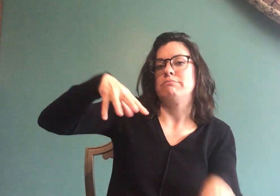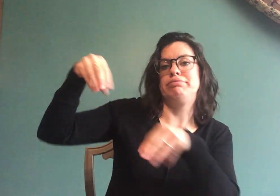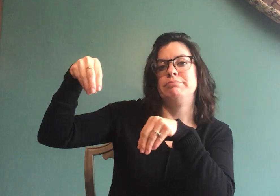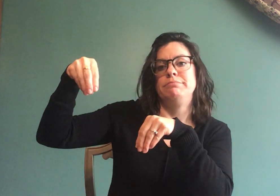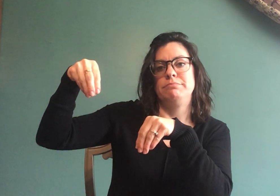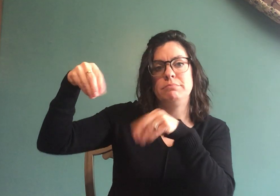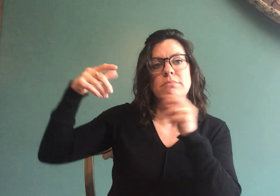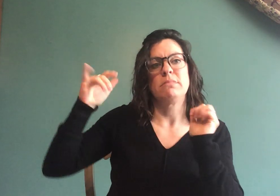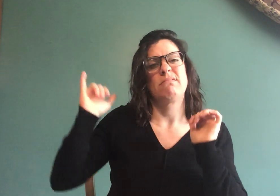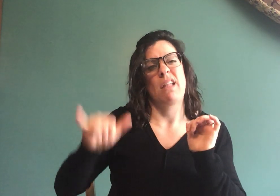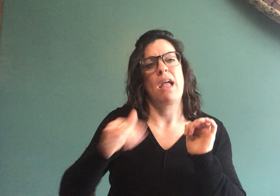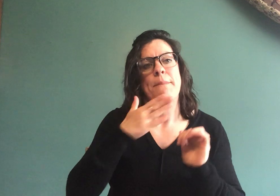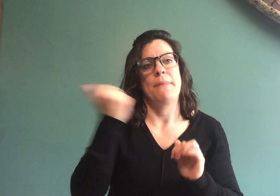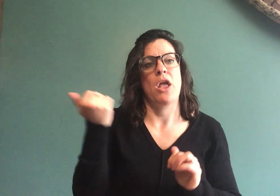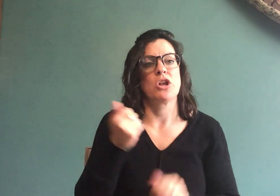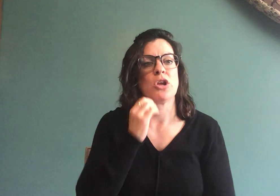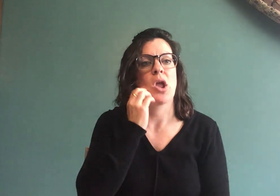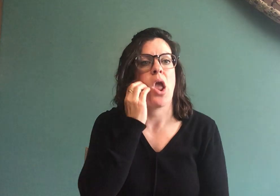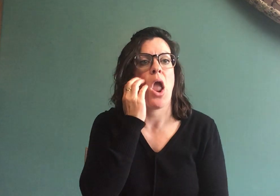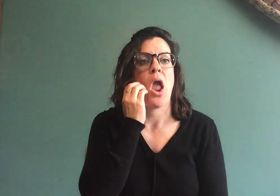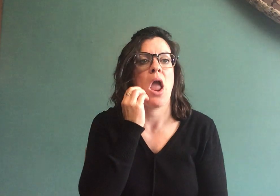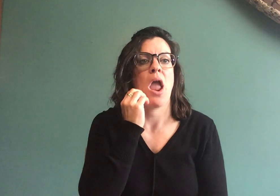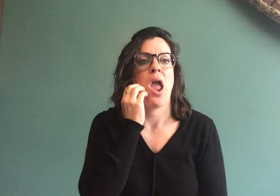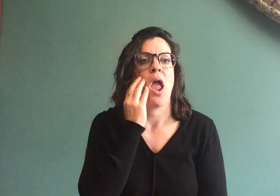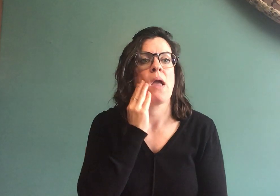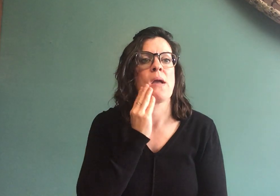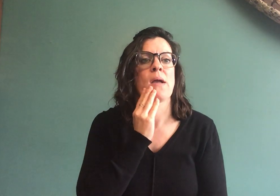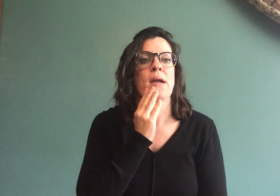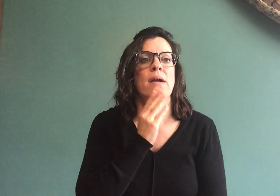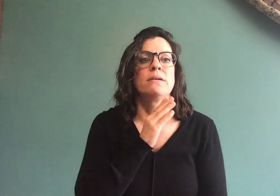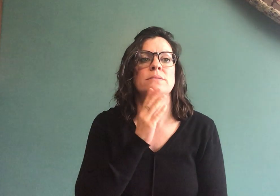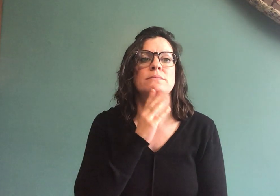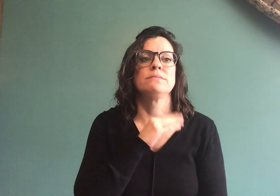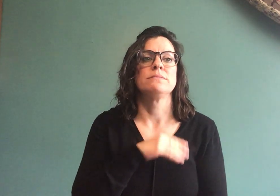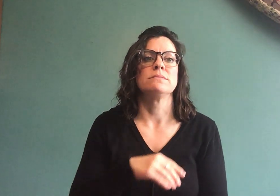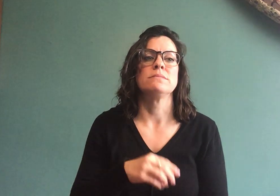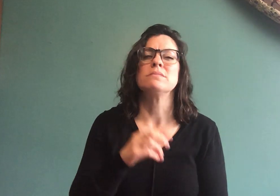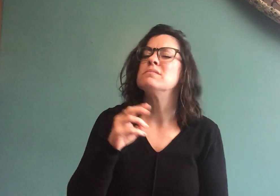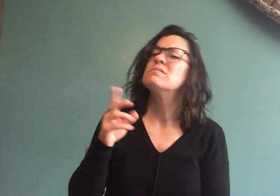Do you say? Can you repeat your question? What do we do with the disconnect switch?